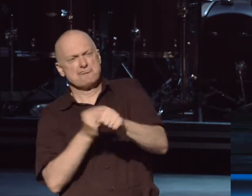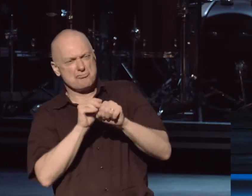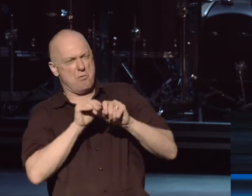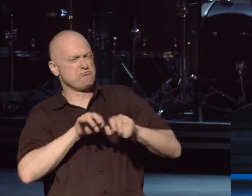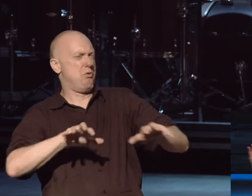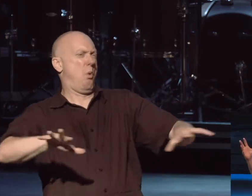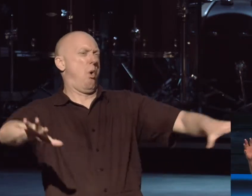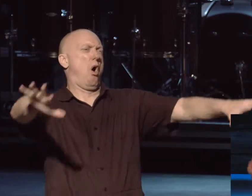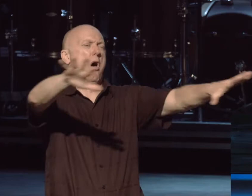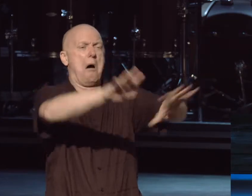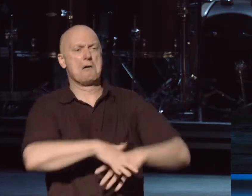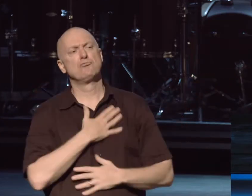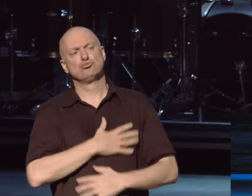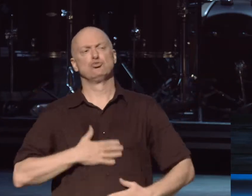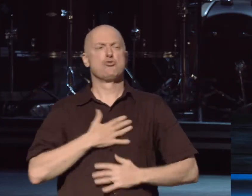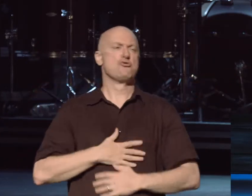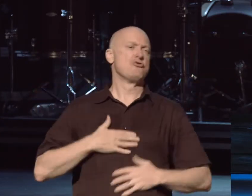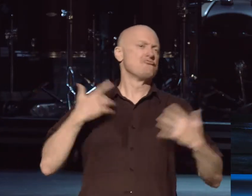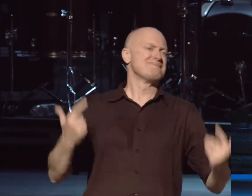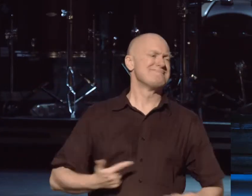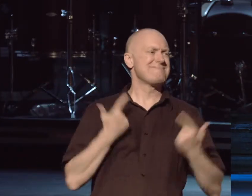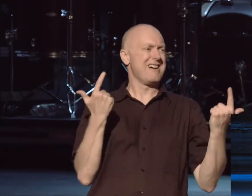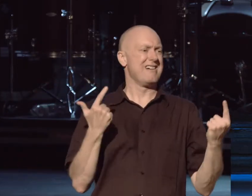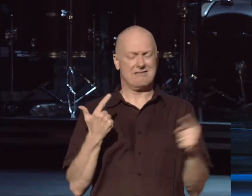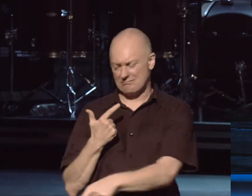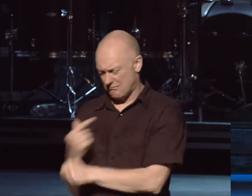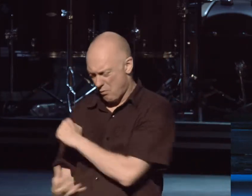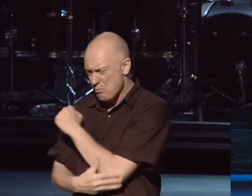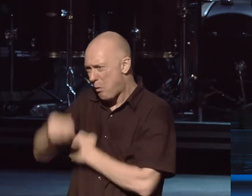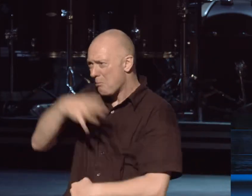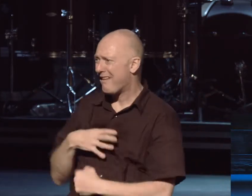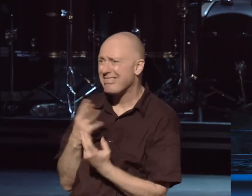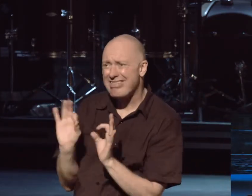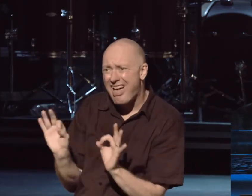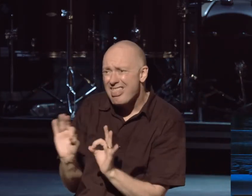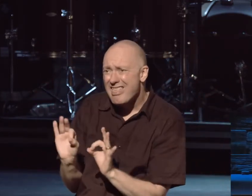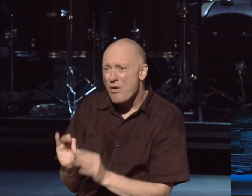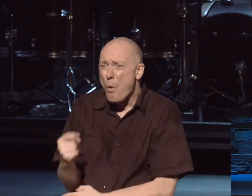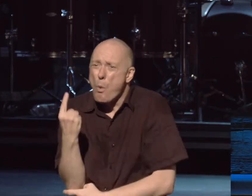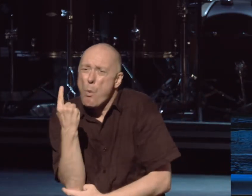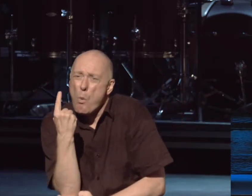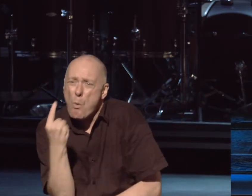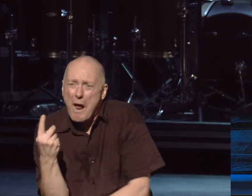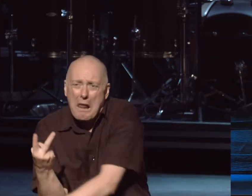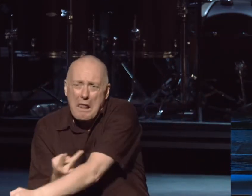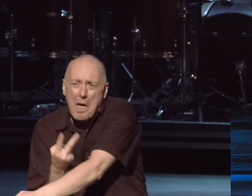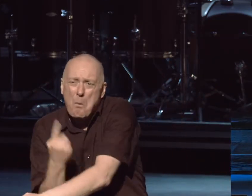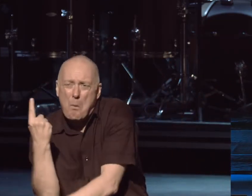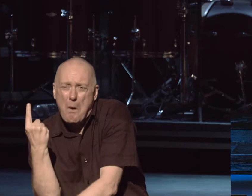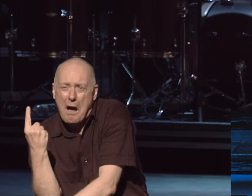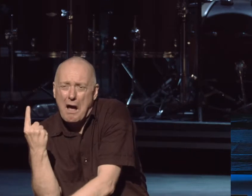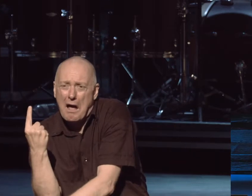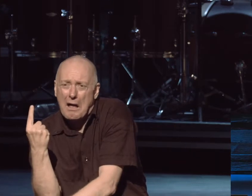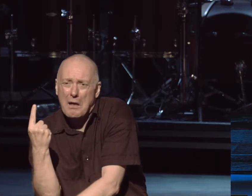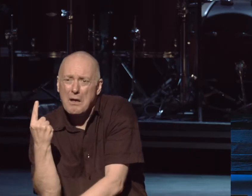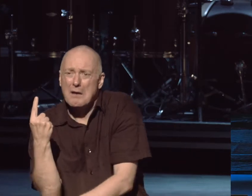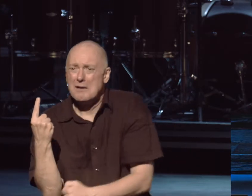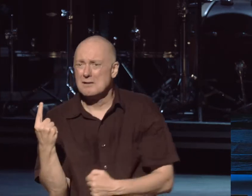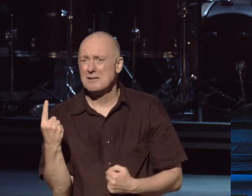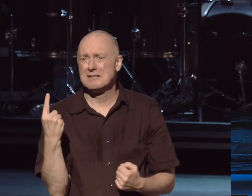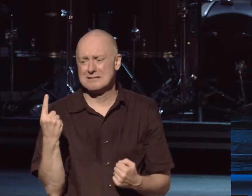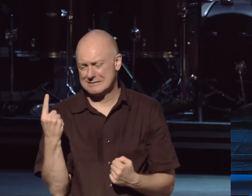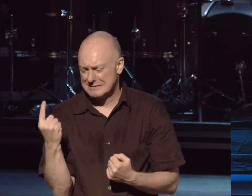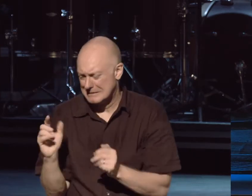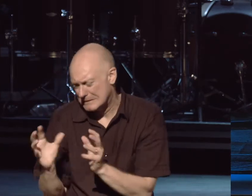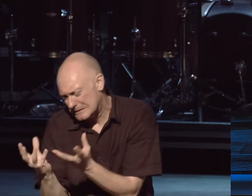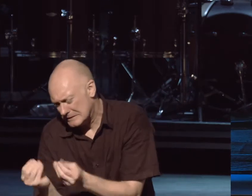want, and he was enjoying his lavish lifestyle. But the poor man, he had really nothing. He had one little ewe lamb. And this one little lamb, man, he was so tender